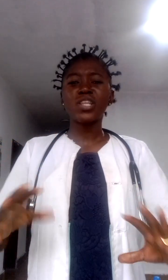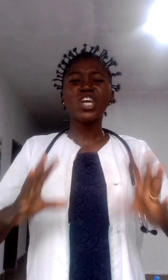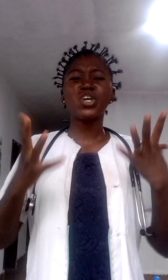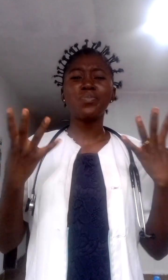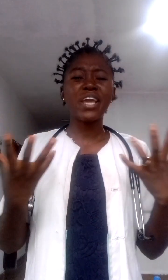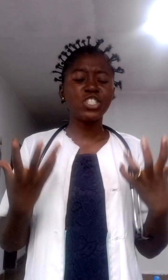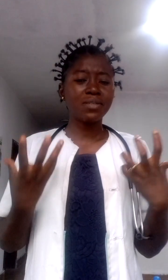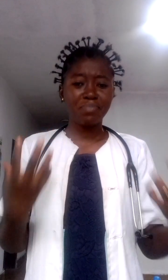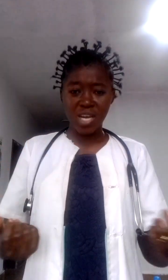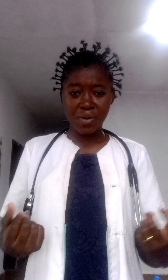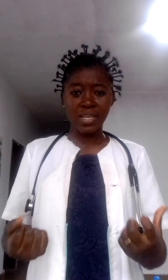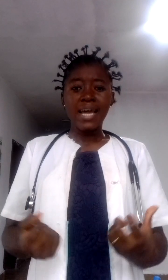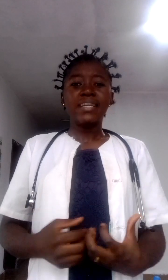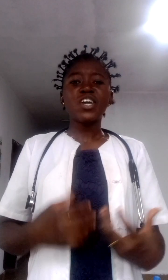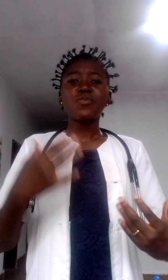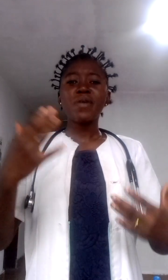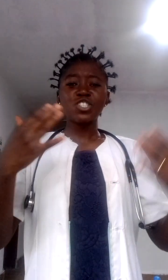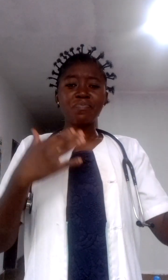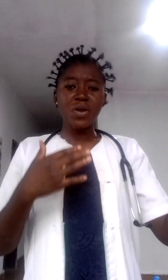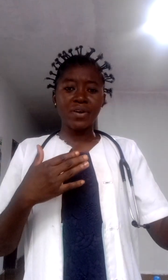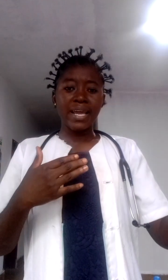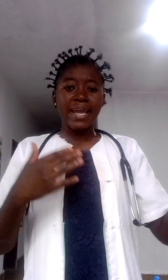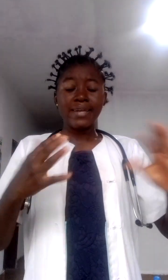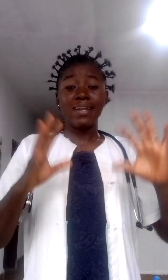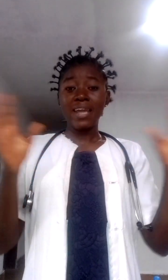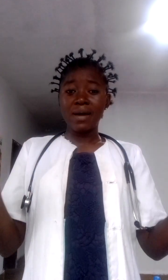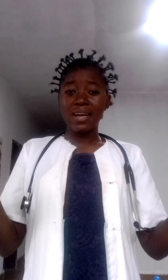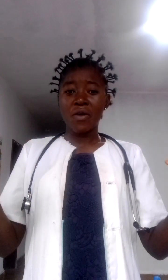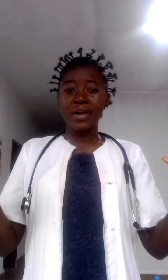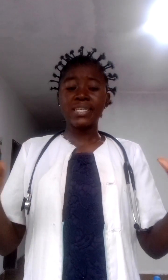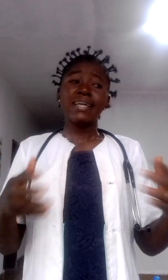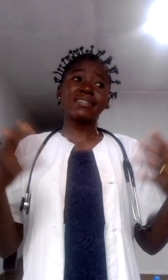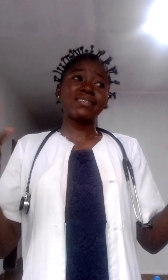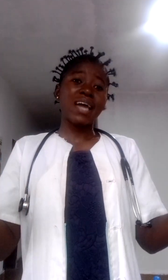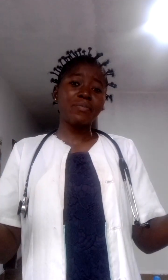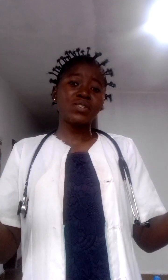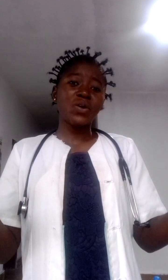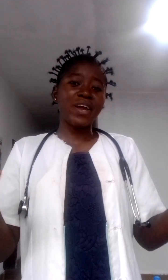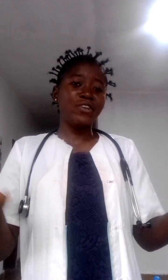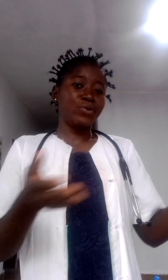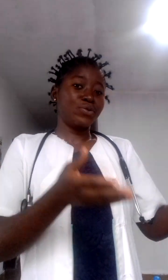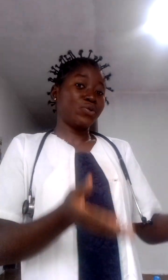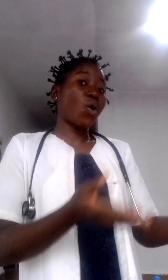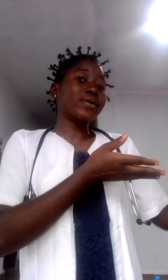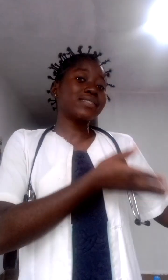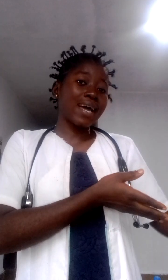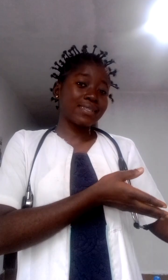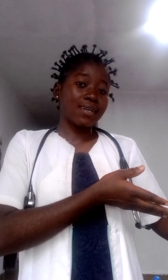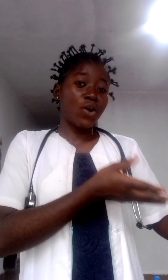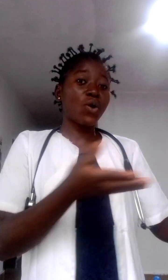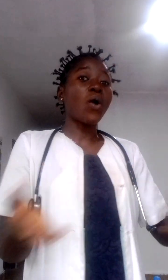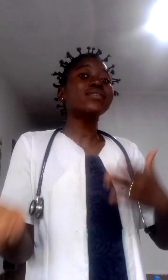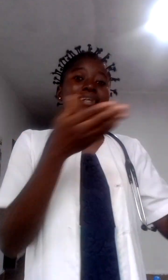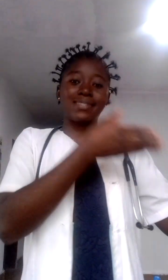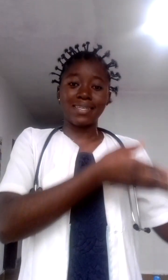the incubation period. The incubation period, in the layman language, is a time between when you contacted